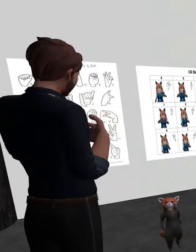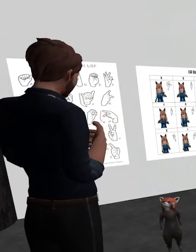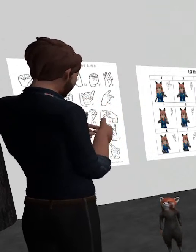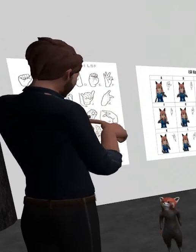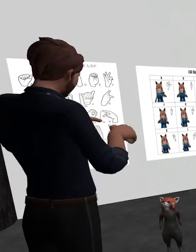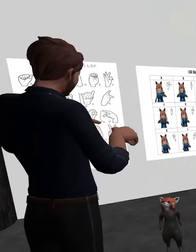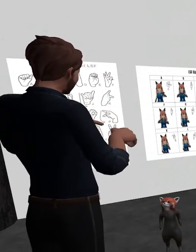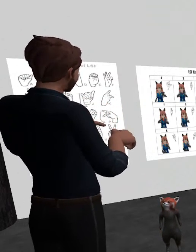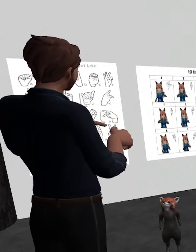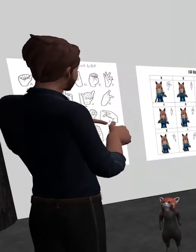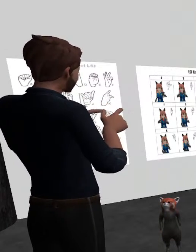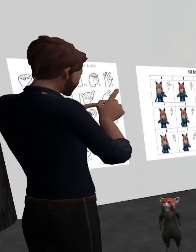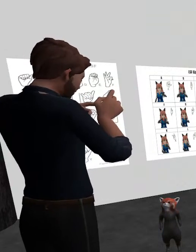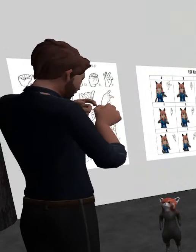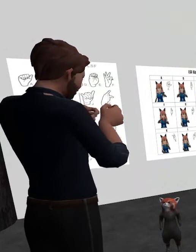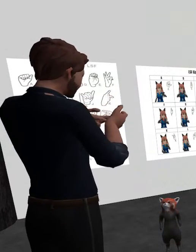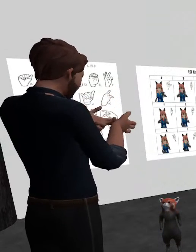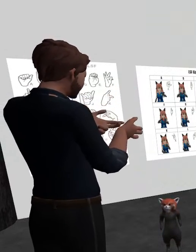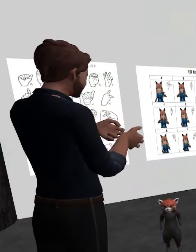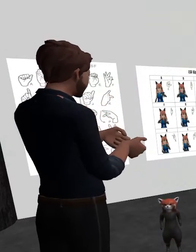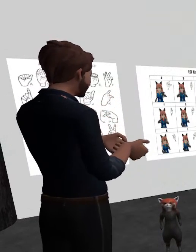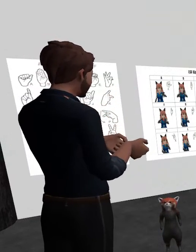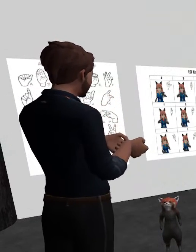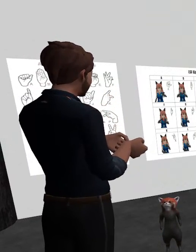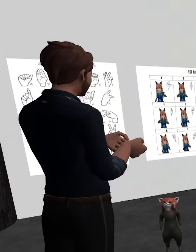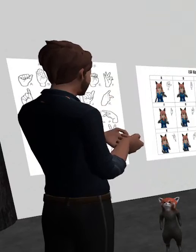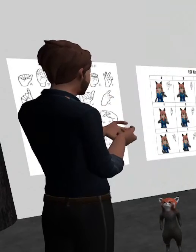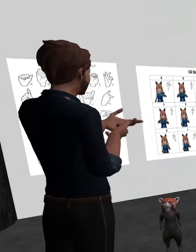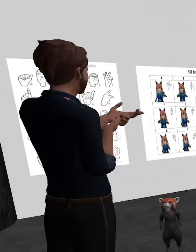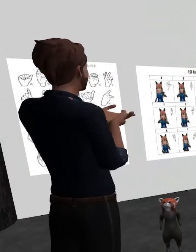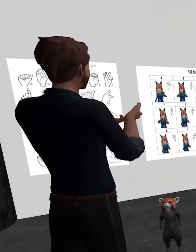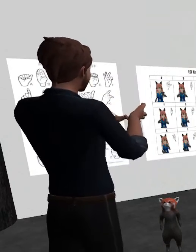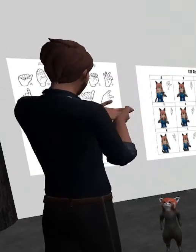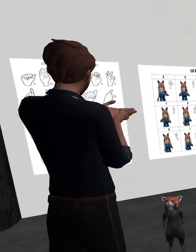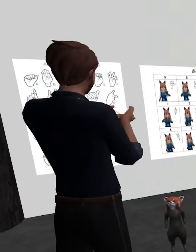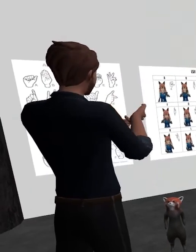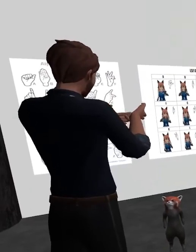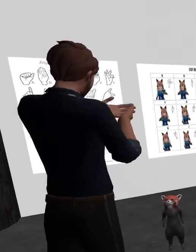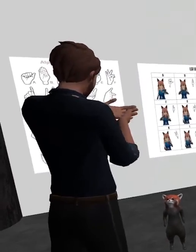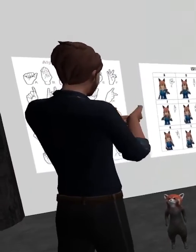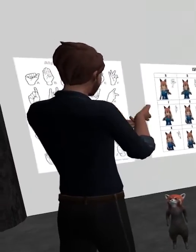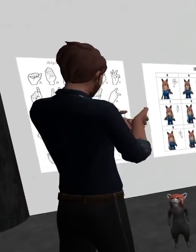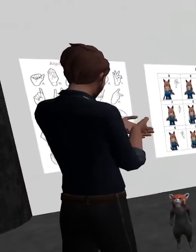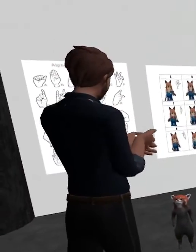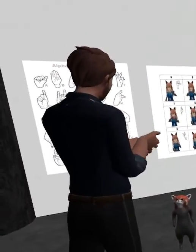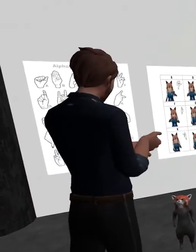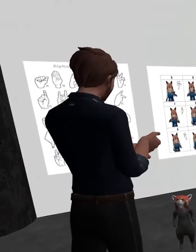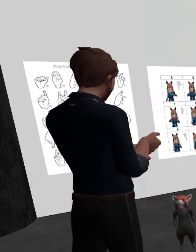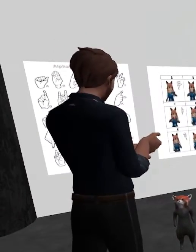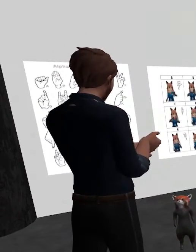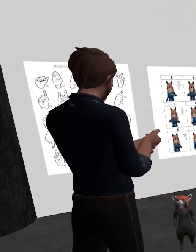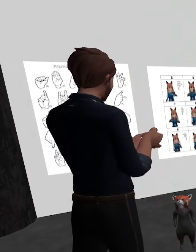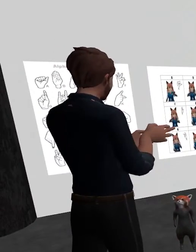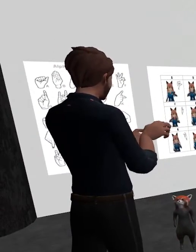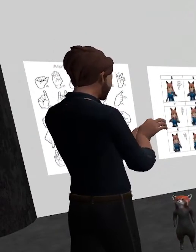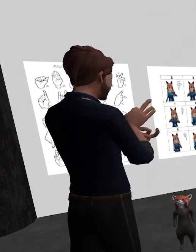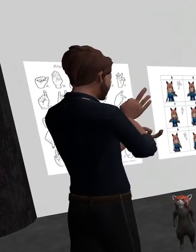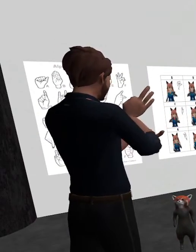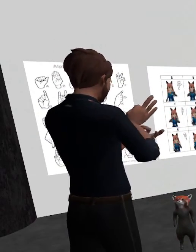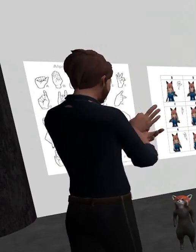VR, but like body language, facial expressions, things like that. You're able to still communicate and get your point across, even though it's not the